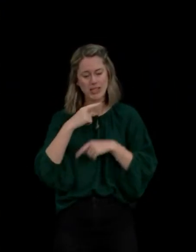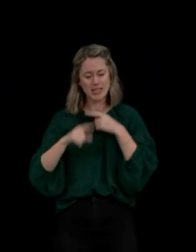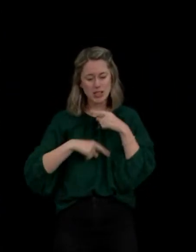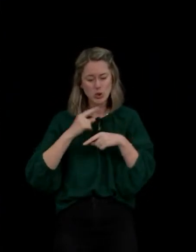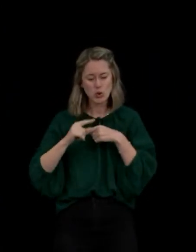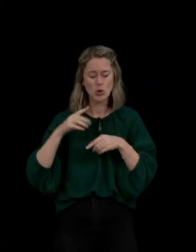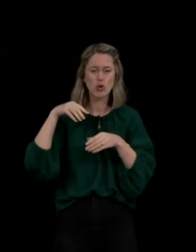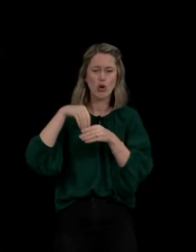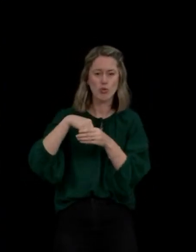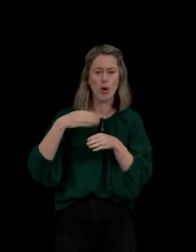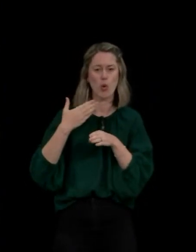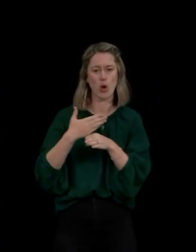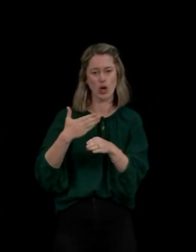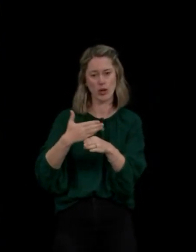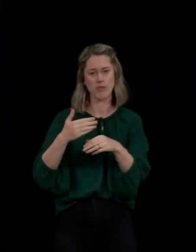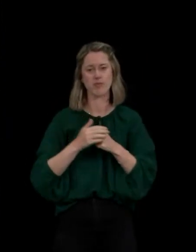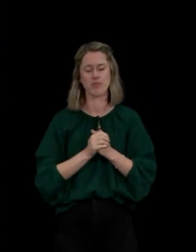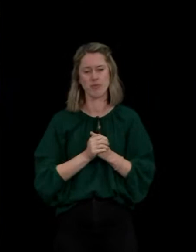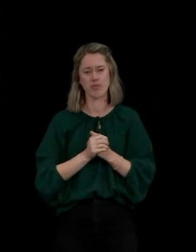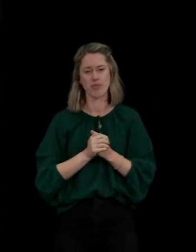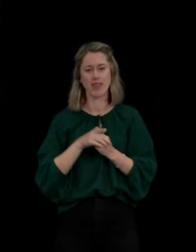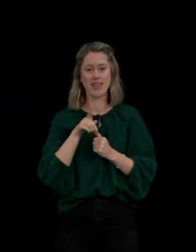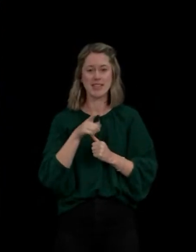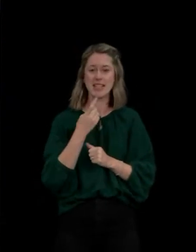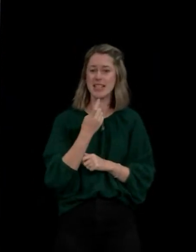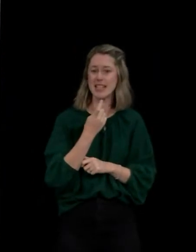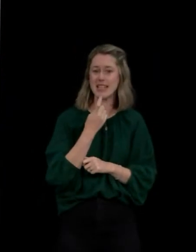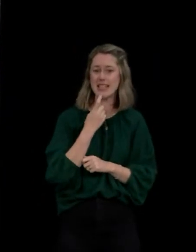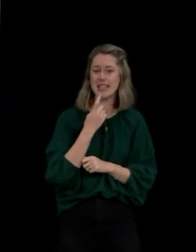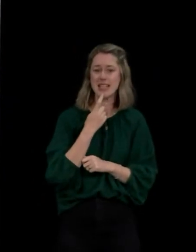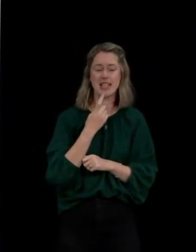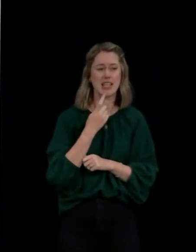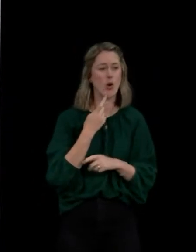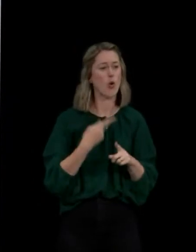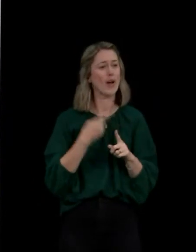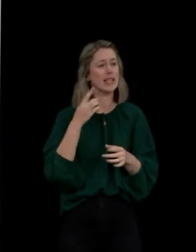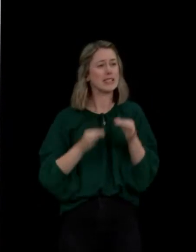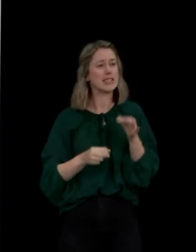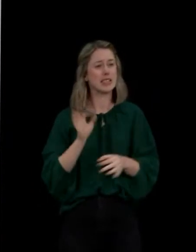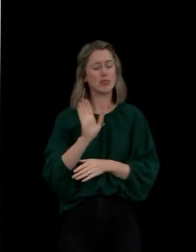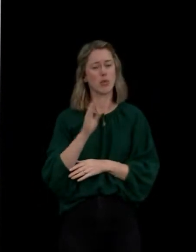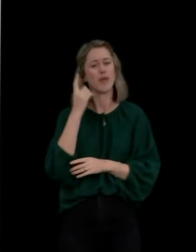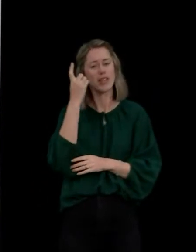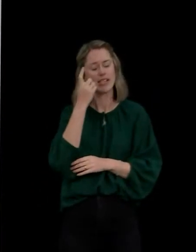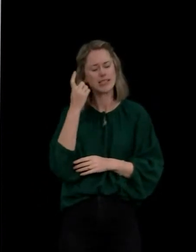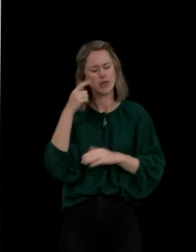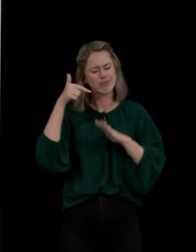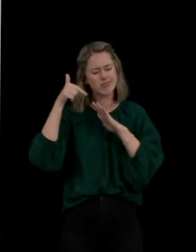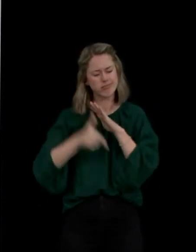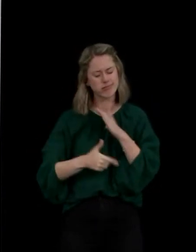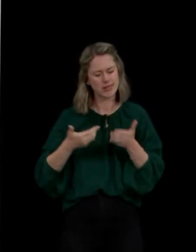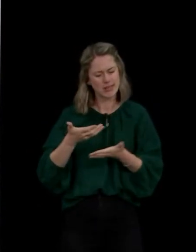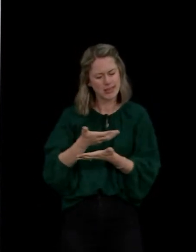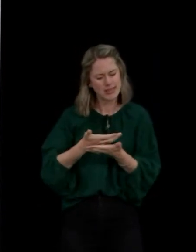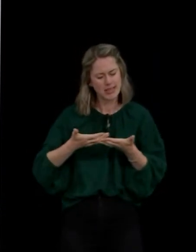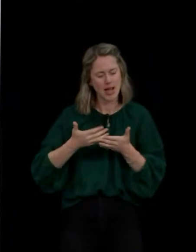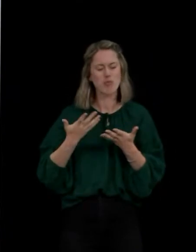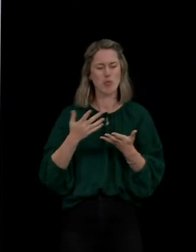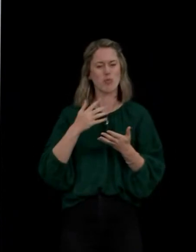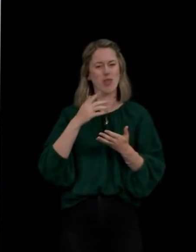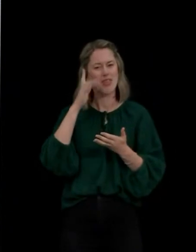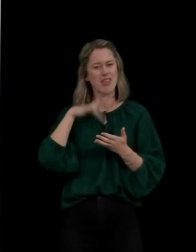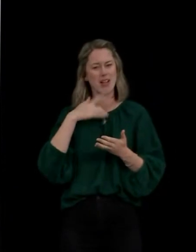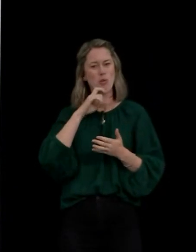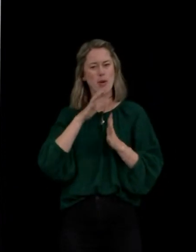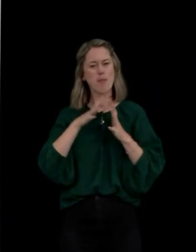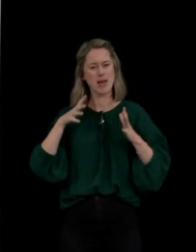contribute. But that's not a switch that you flick lightly or quickly. We've considered it properly and well, and we believe it will make a big